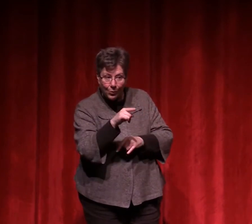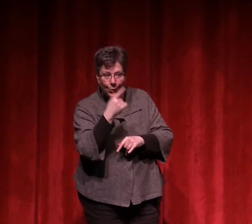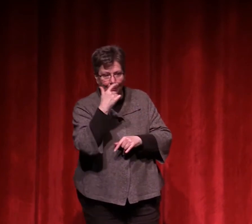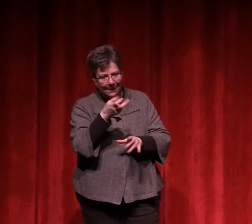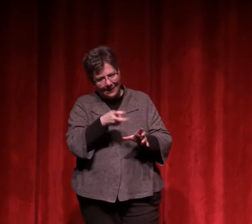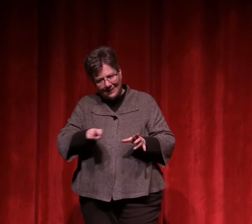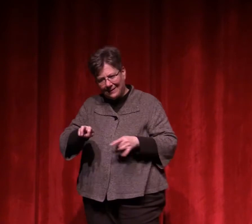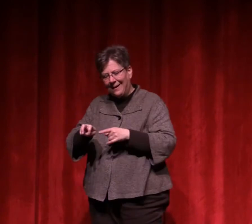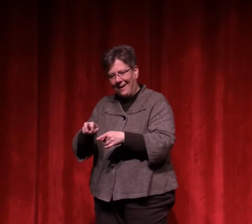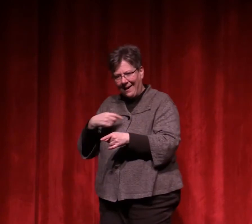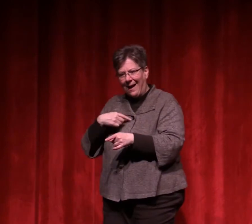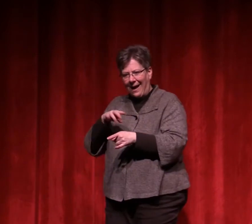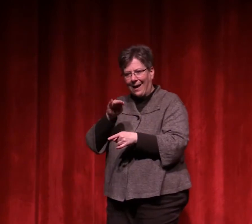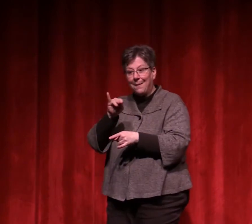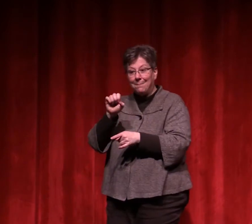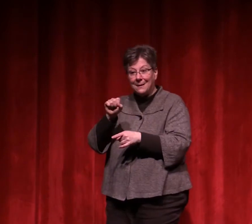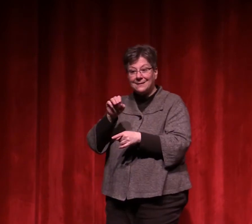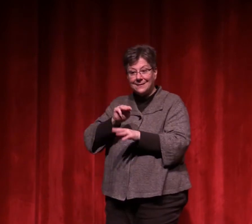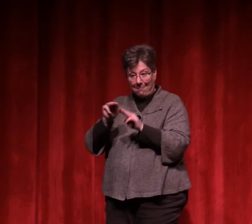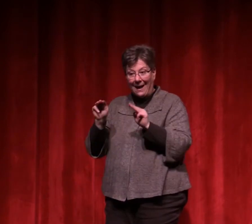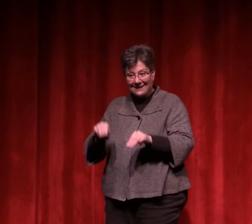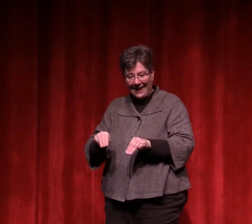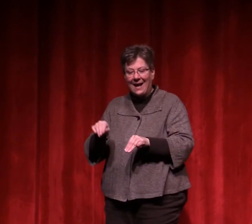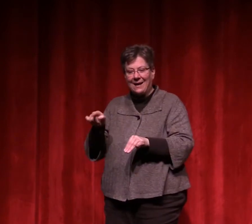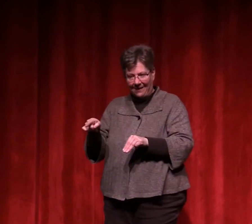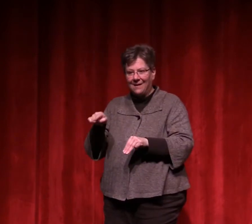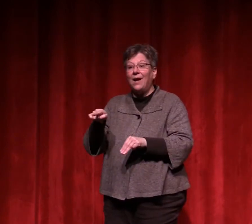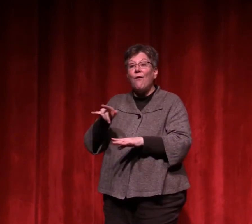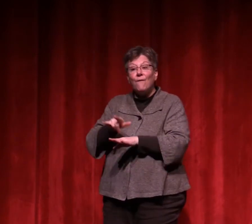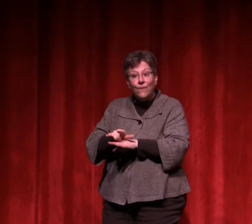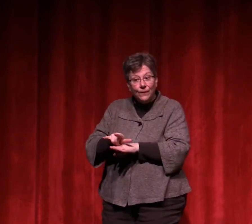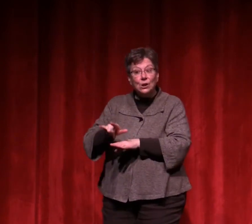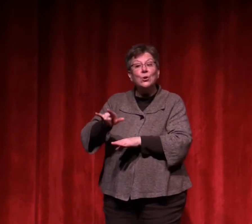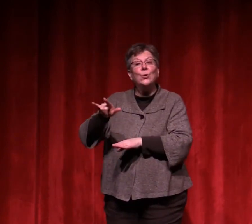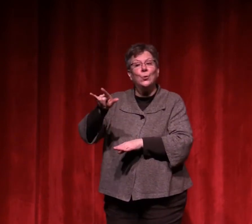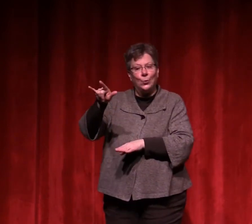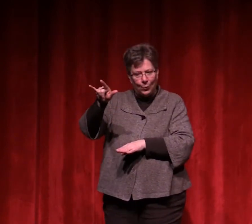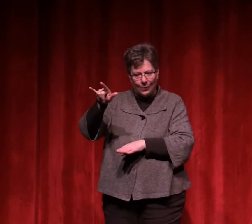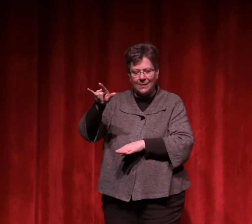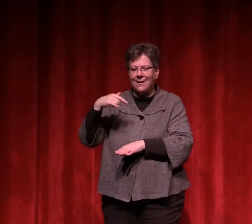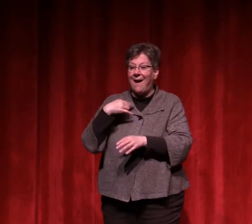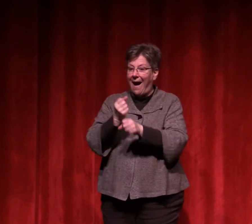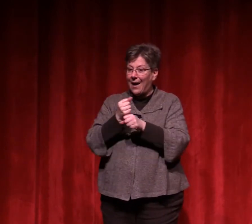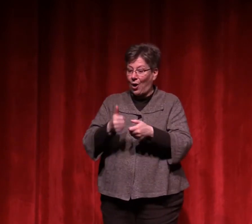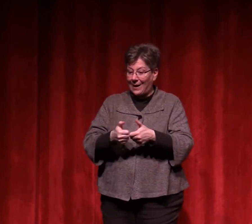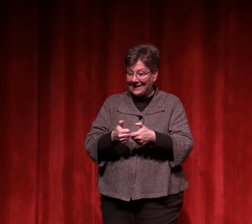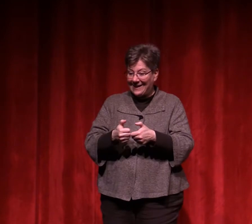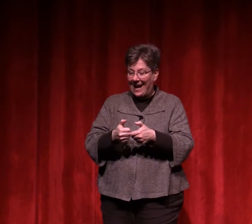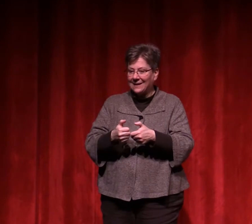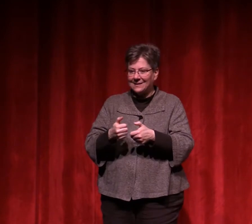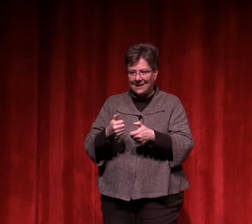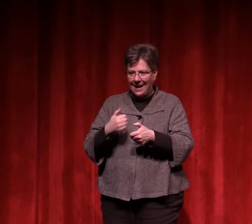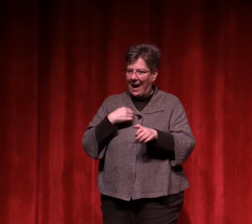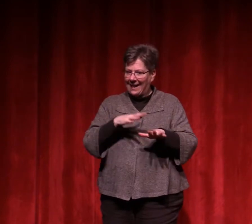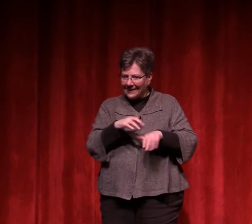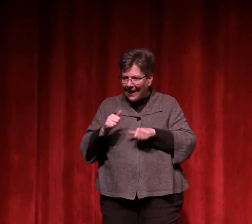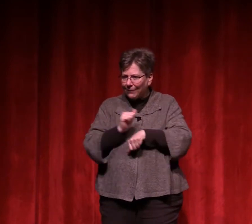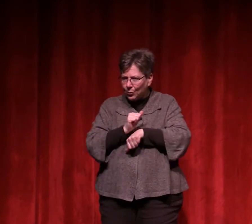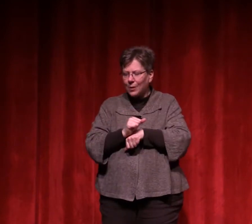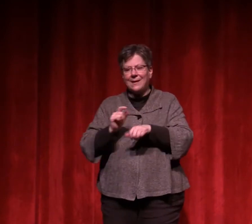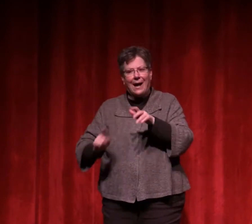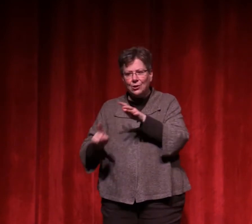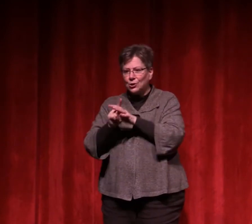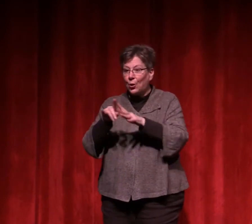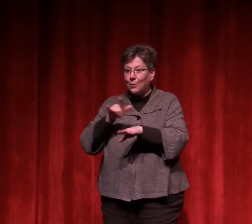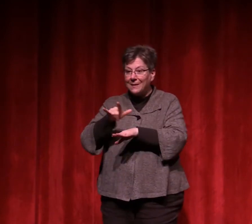Because Miss Montana flew, and I got the text at work, and I took off from work, and I showed up to the airport, and